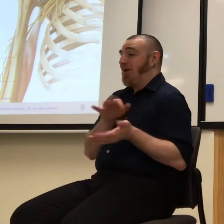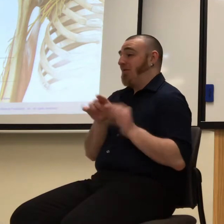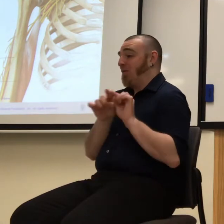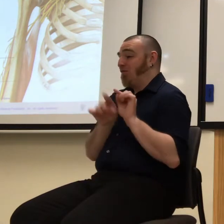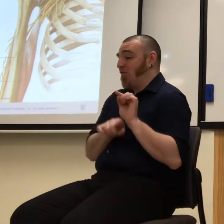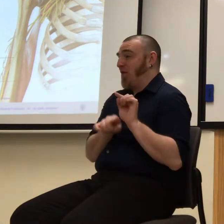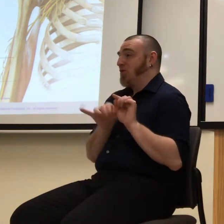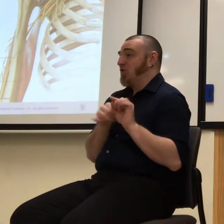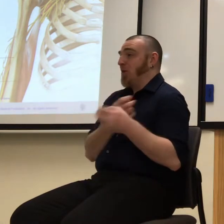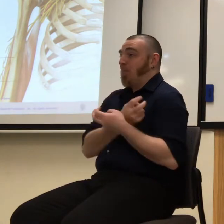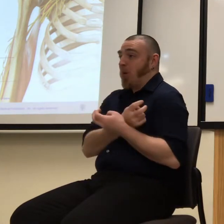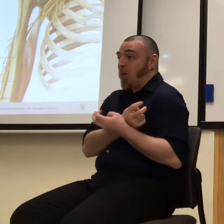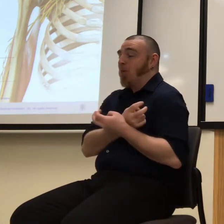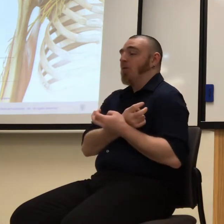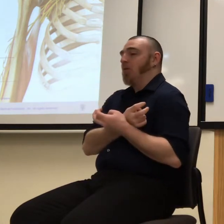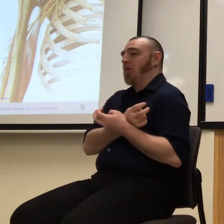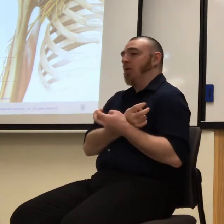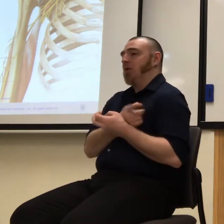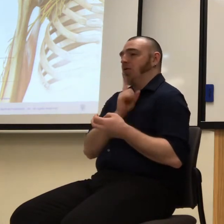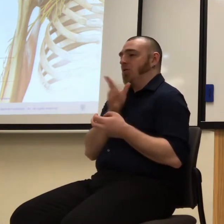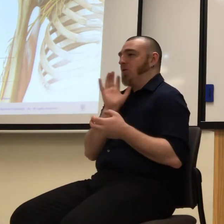okay?